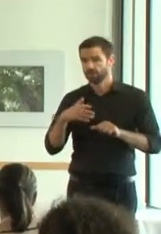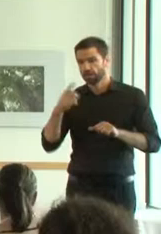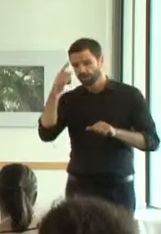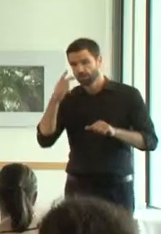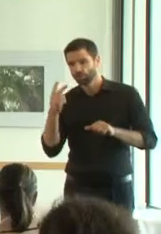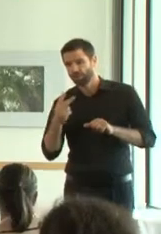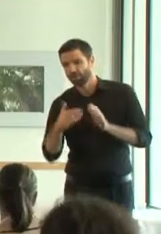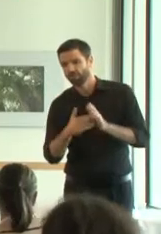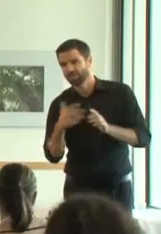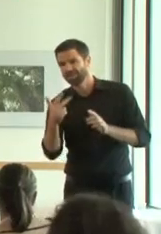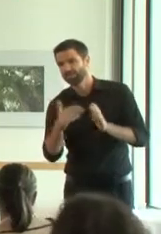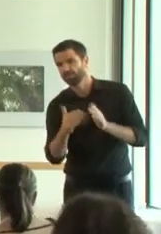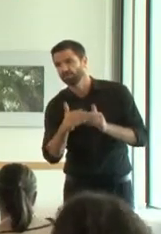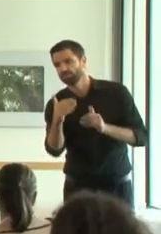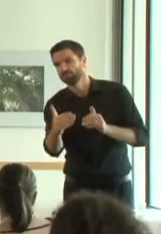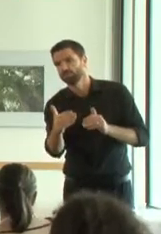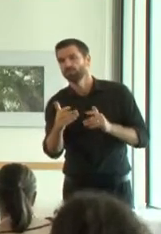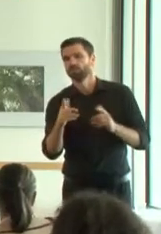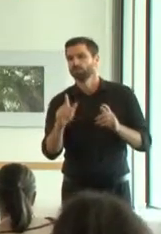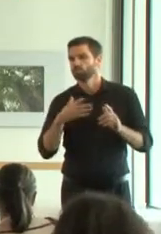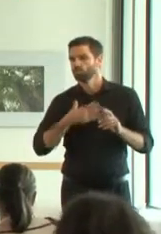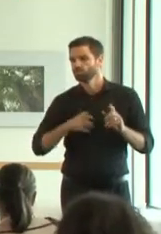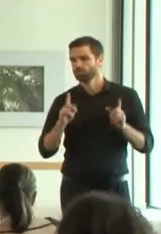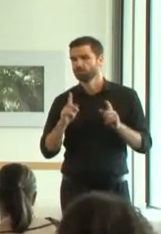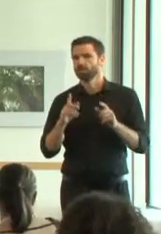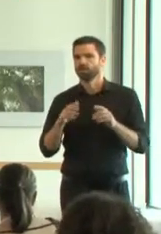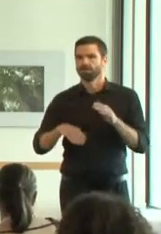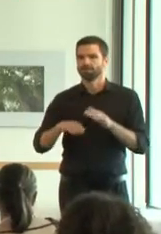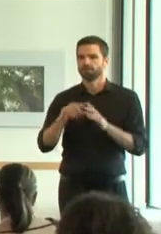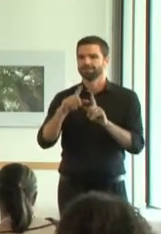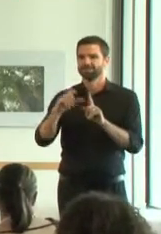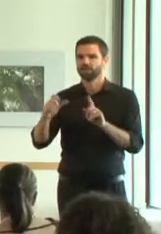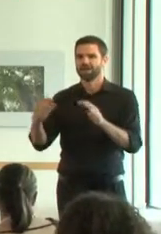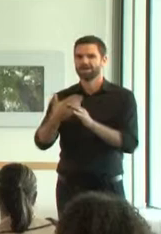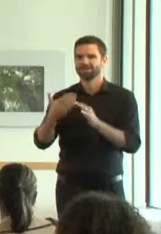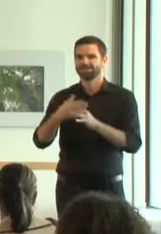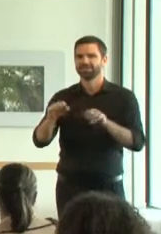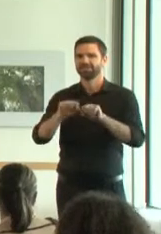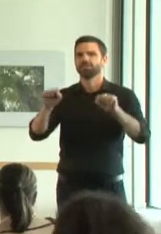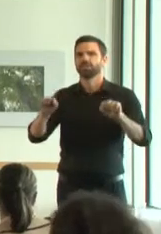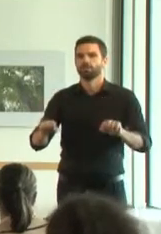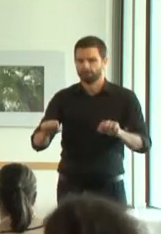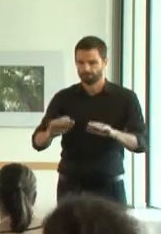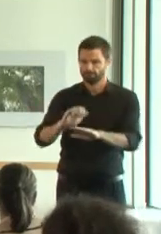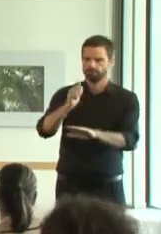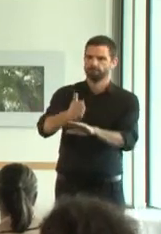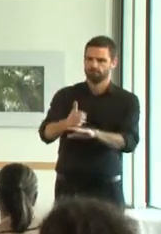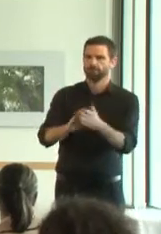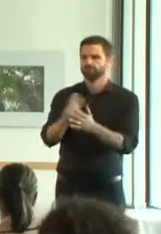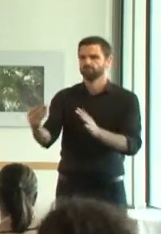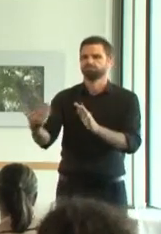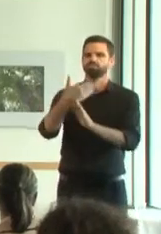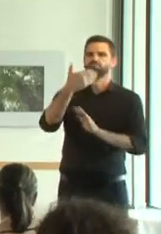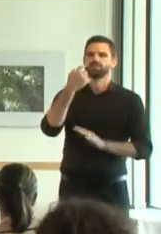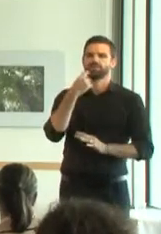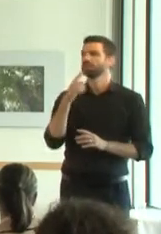months or so is really getting to the stage where we can put digital access systems in place. And that's kind of a bit of work that